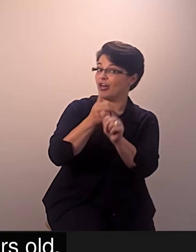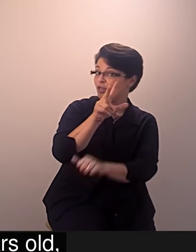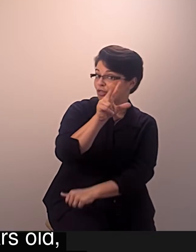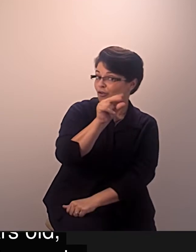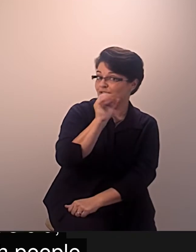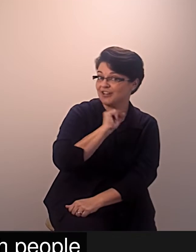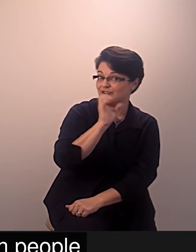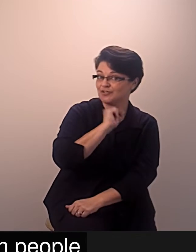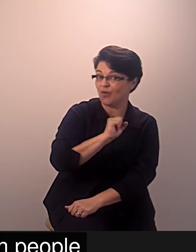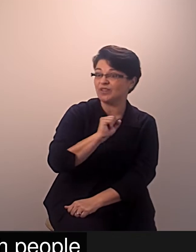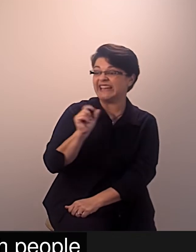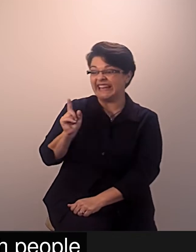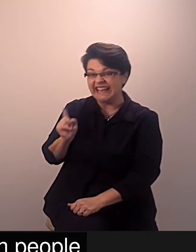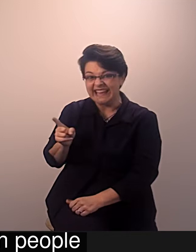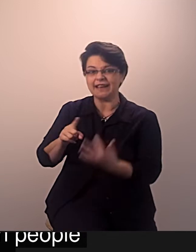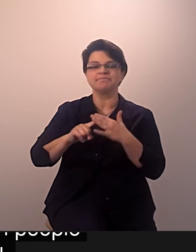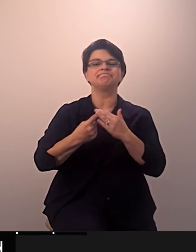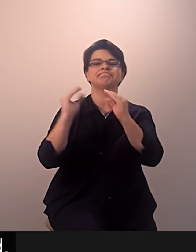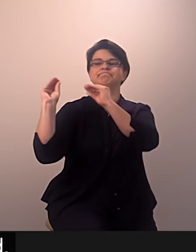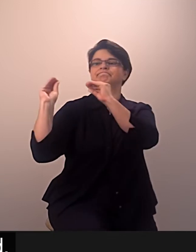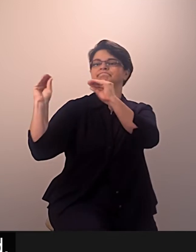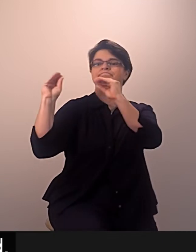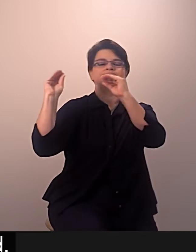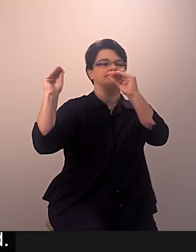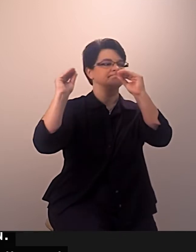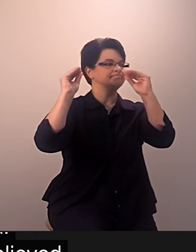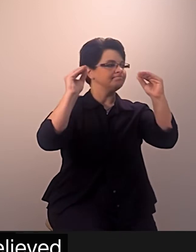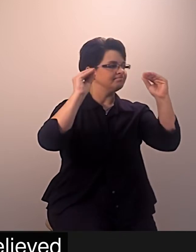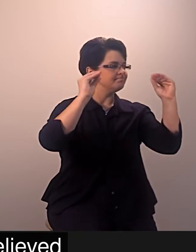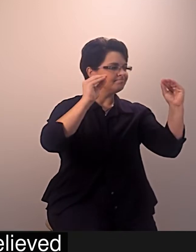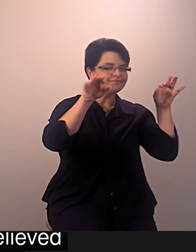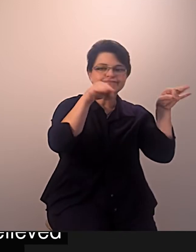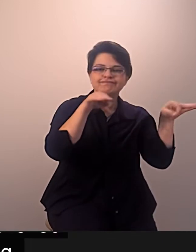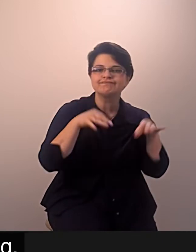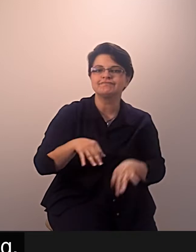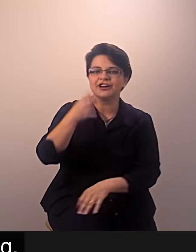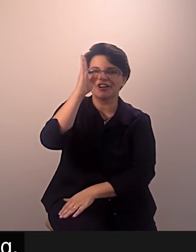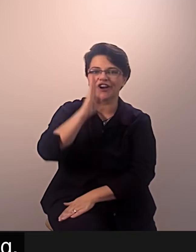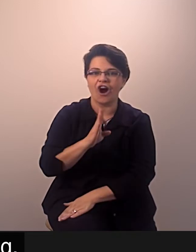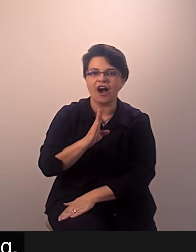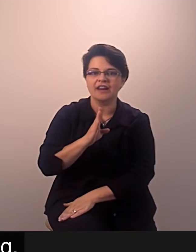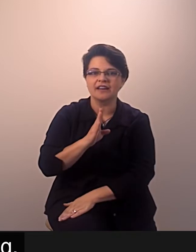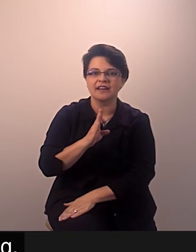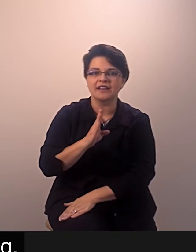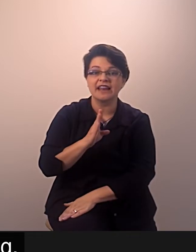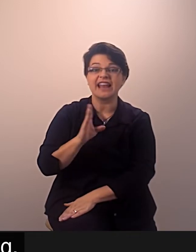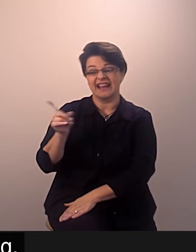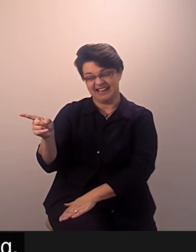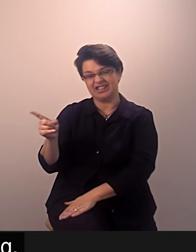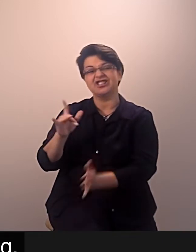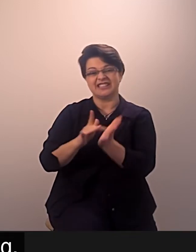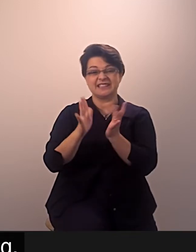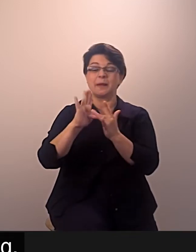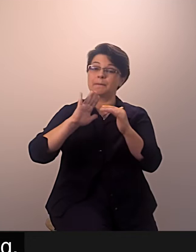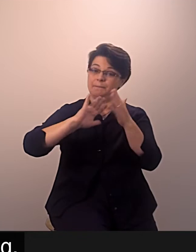God. Many people believed his teaching, and he became very well known.